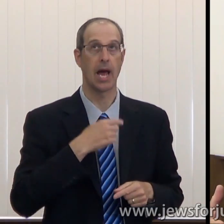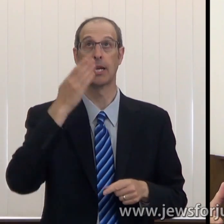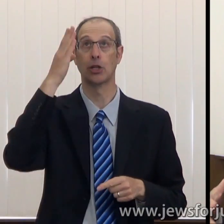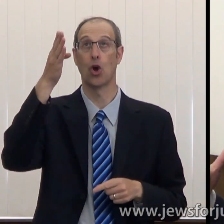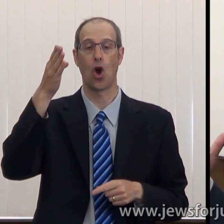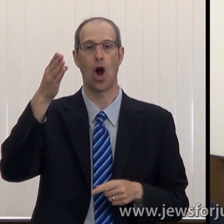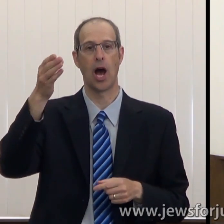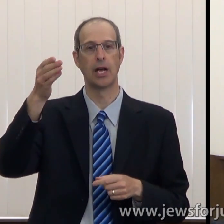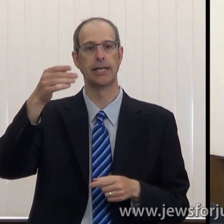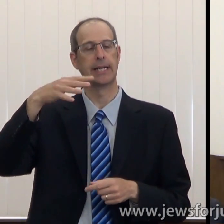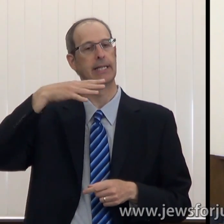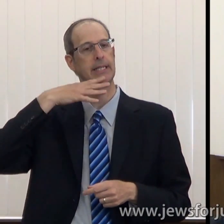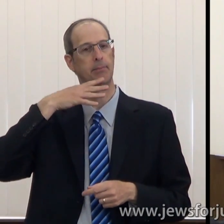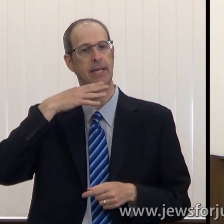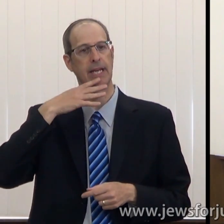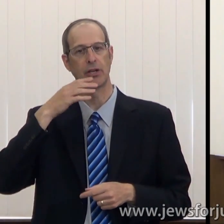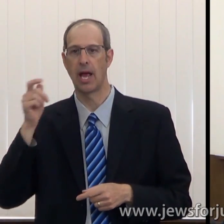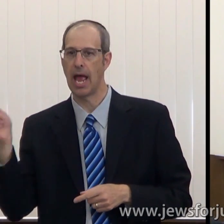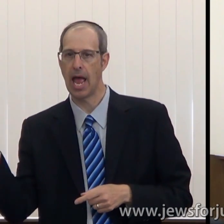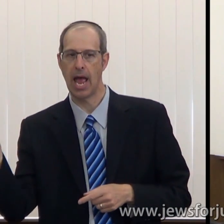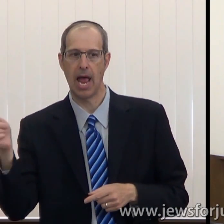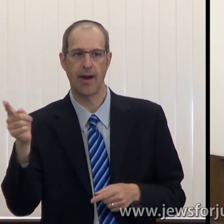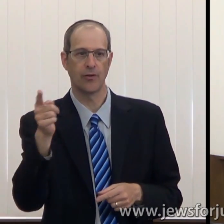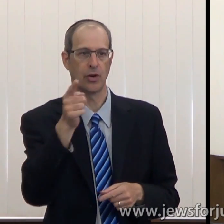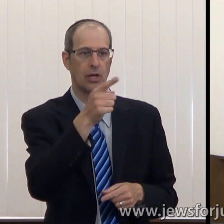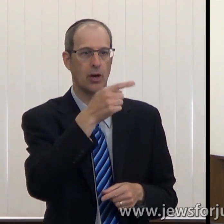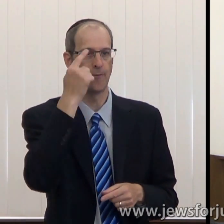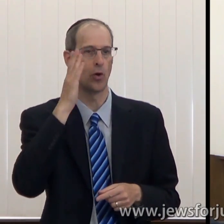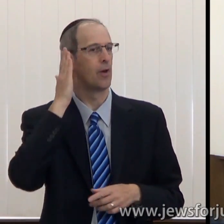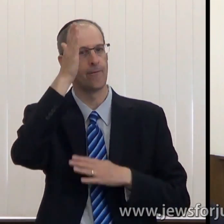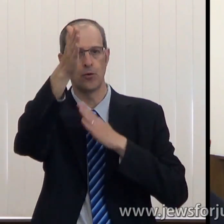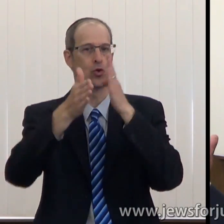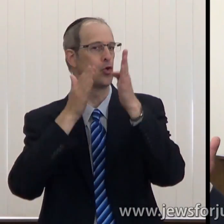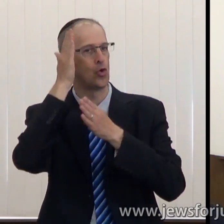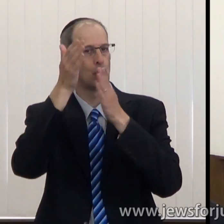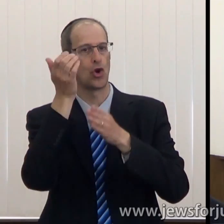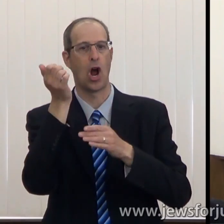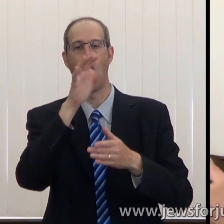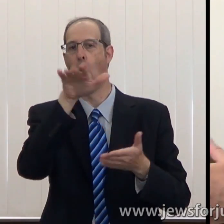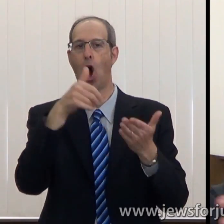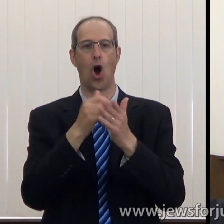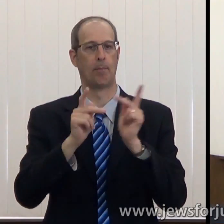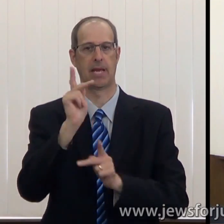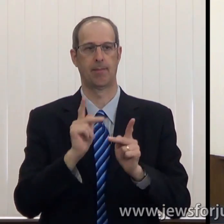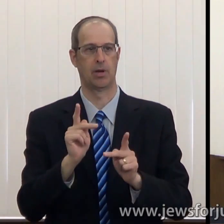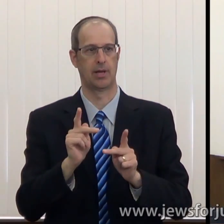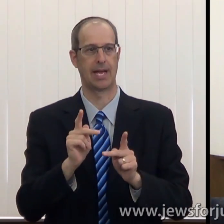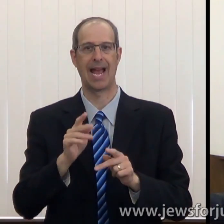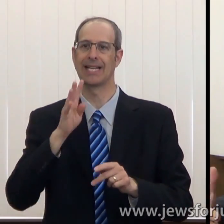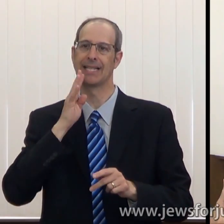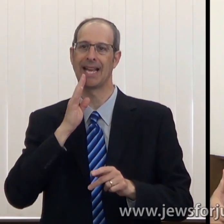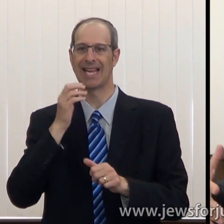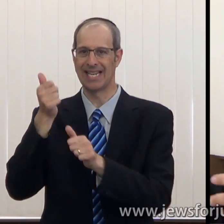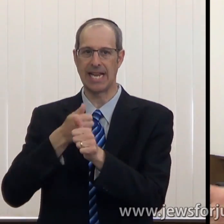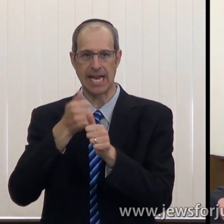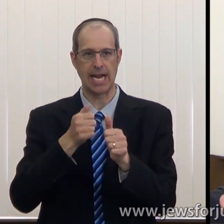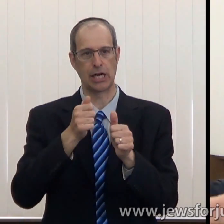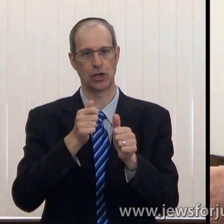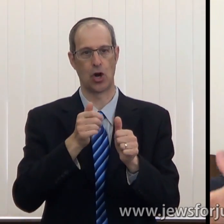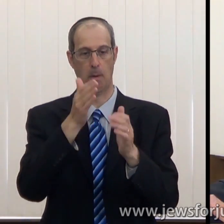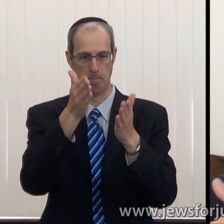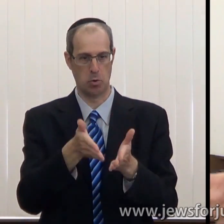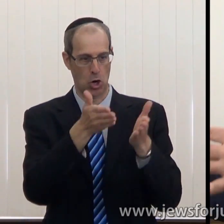speaking to every person that will ever live. And God is saying to each person, "Let